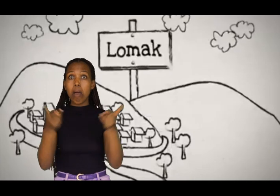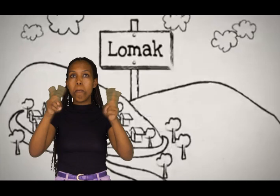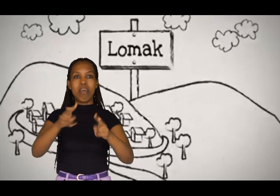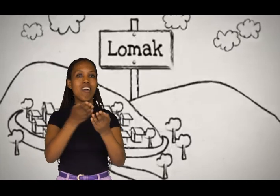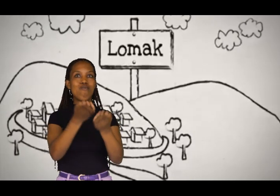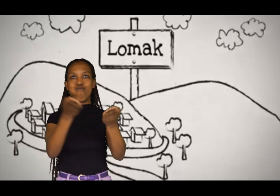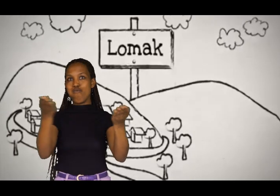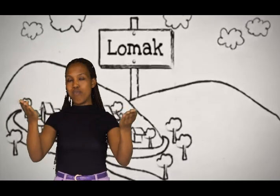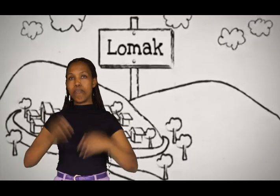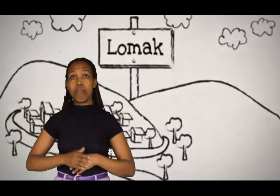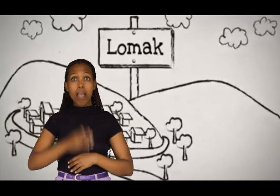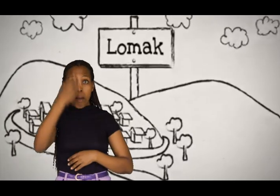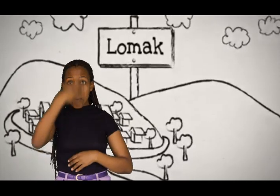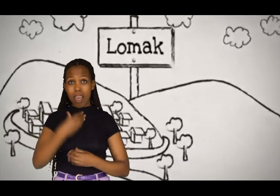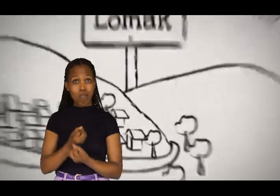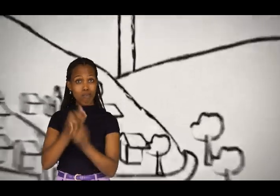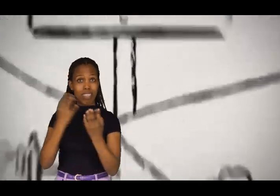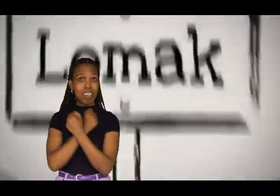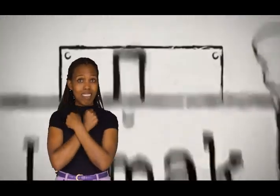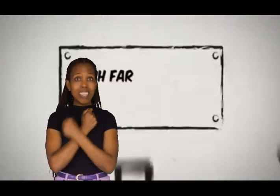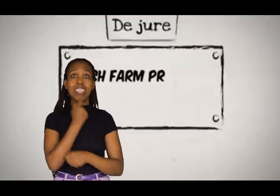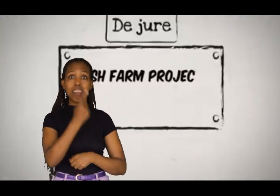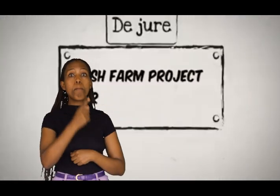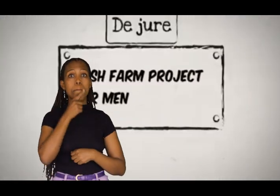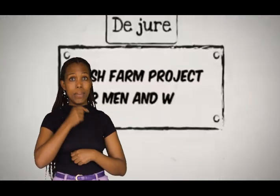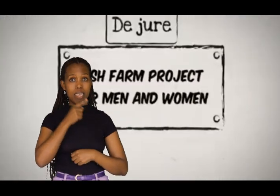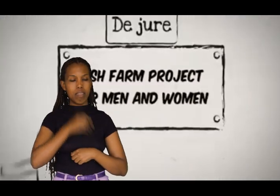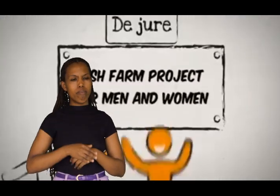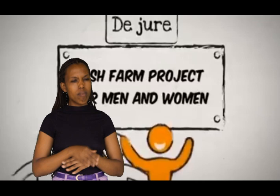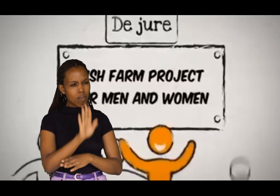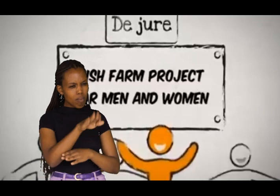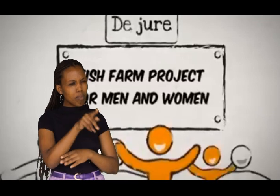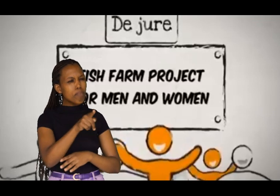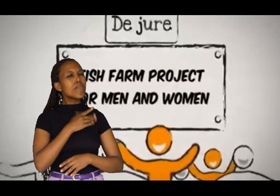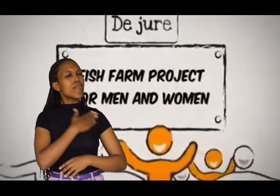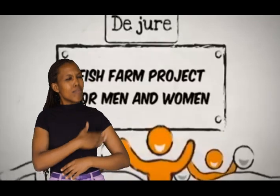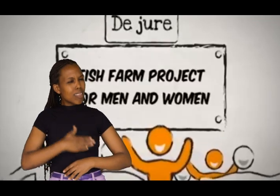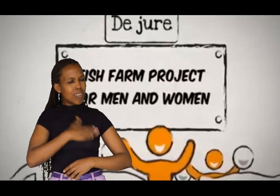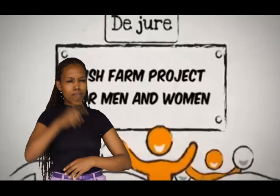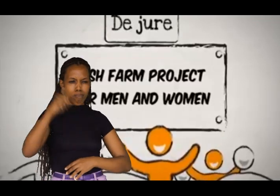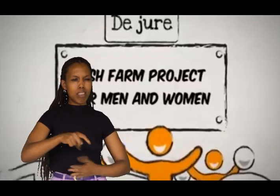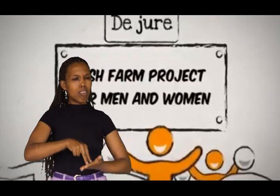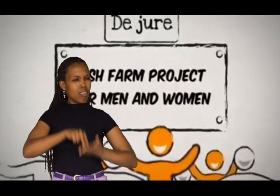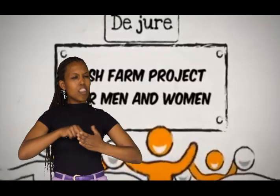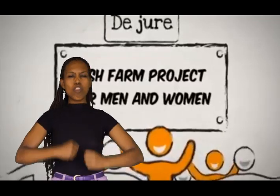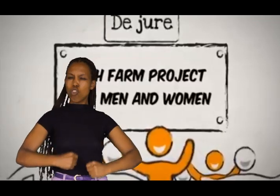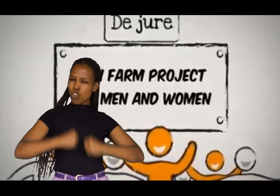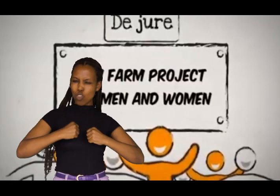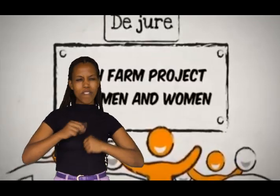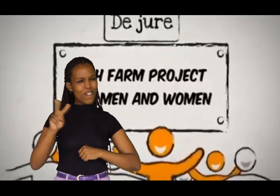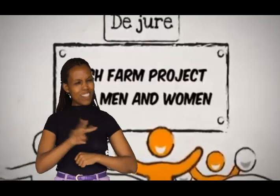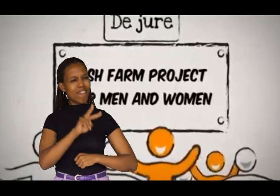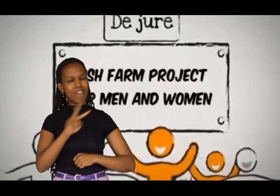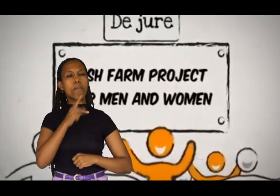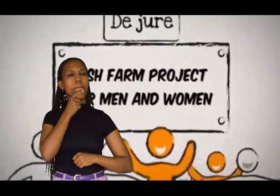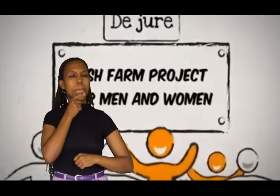men being told not to be a girl. This happens because patriarchy views womanhood as weakness